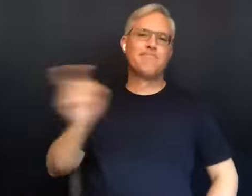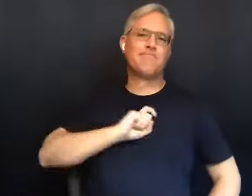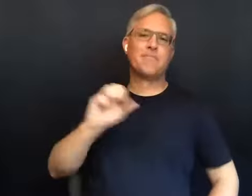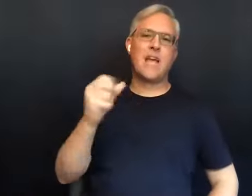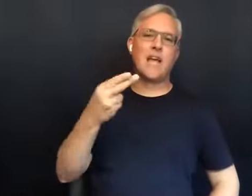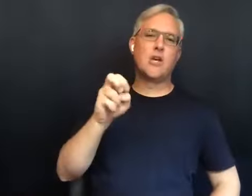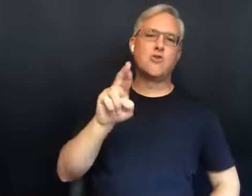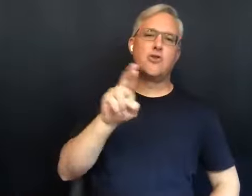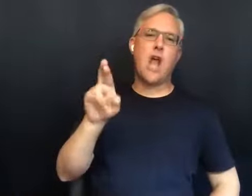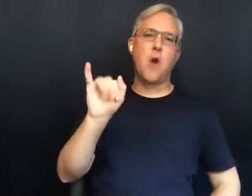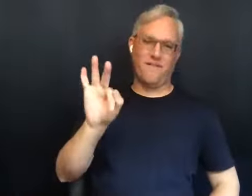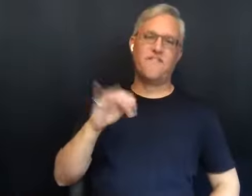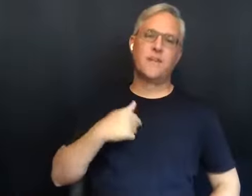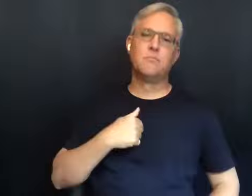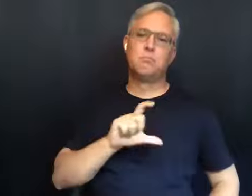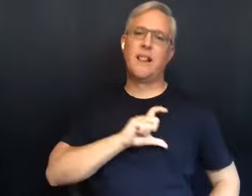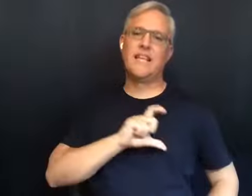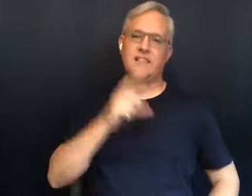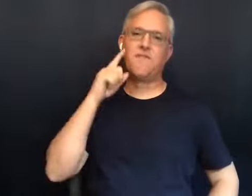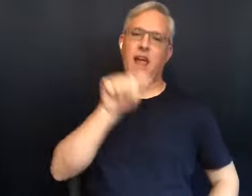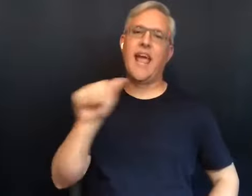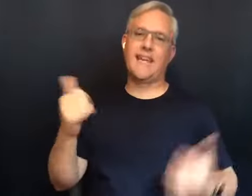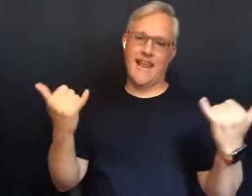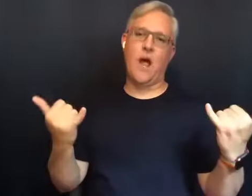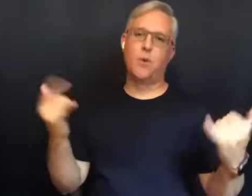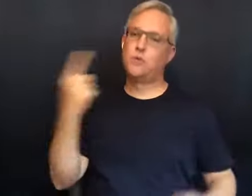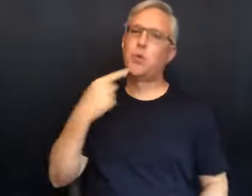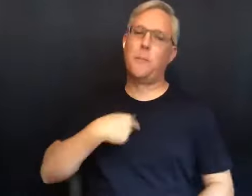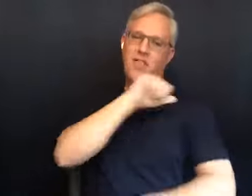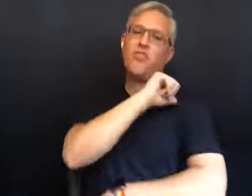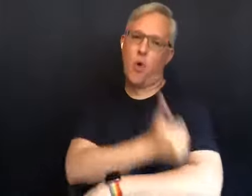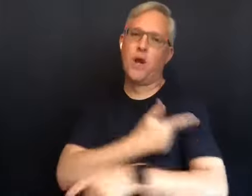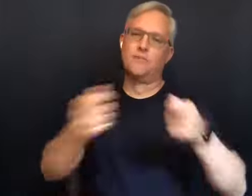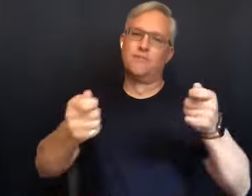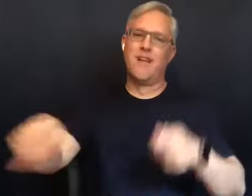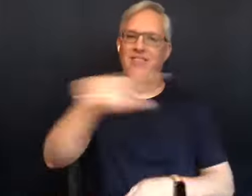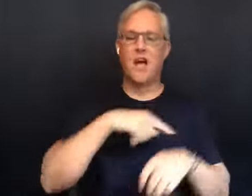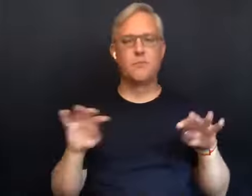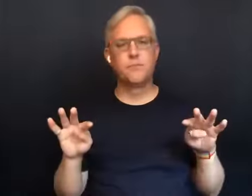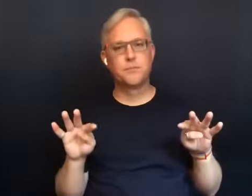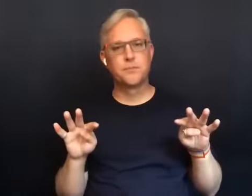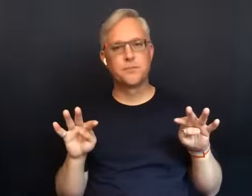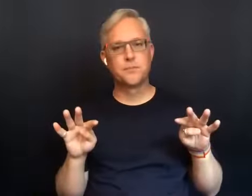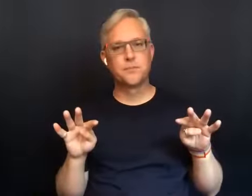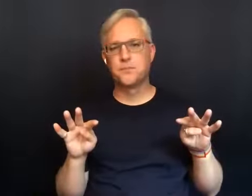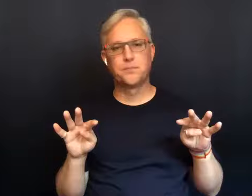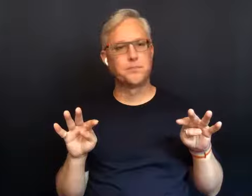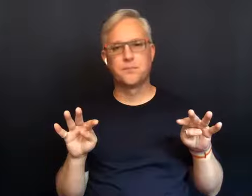told them I was a sheriff and I was the traditions police now. I've been deputized by the people who are putting this conference